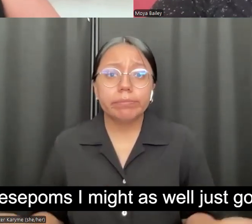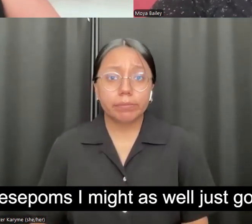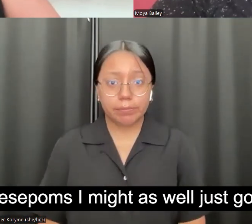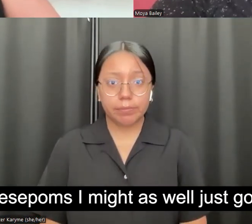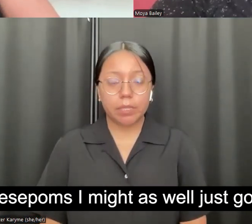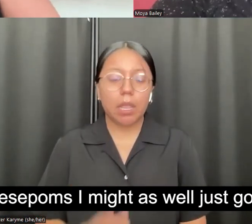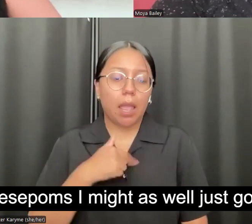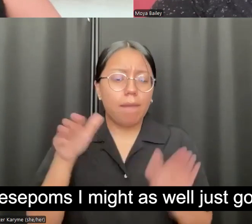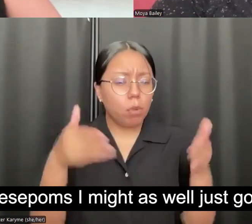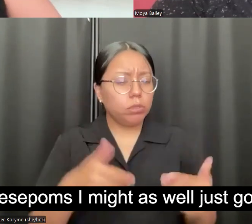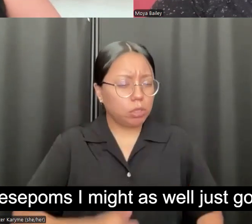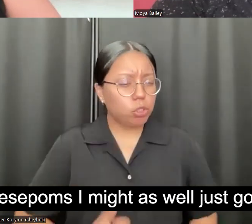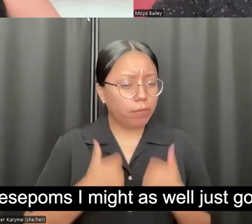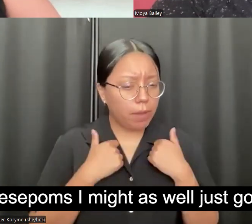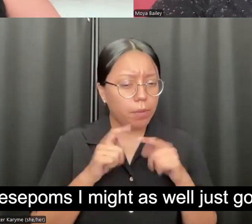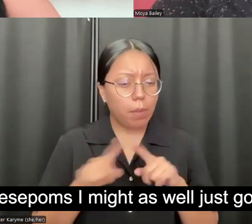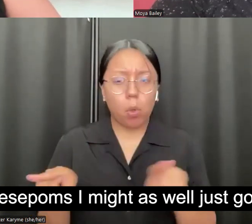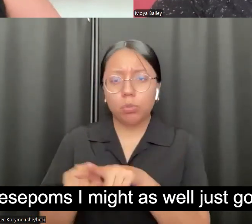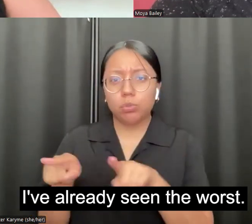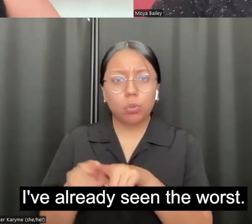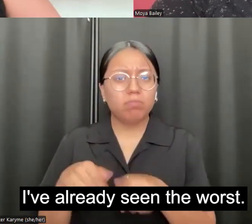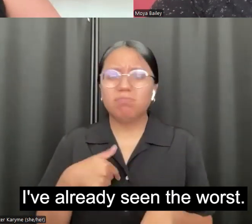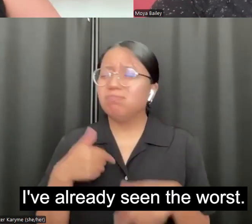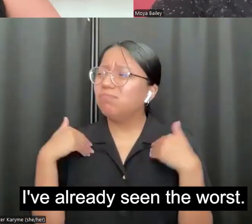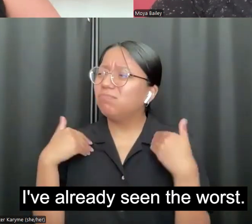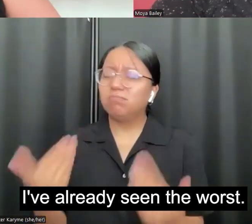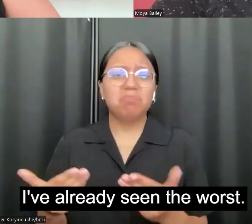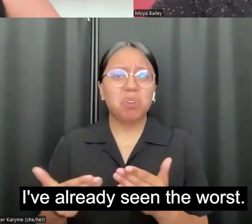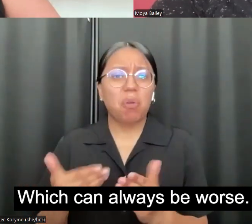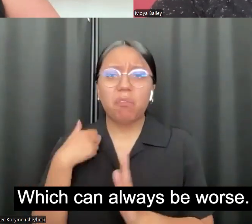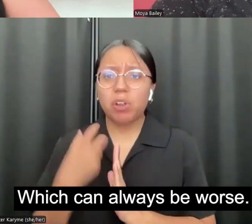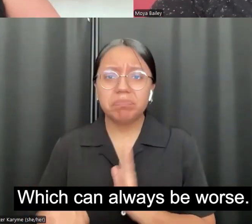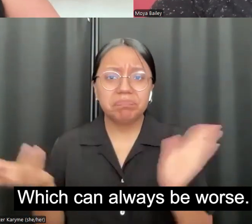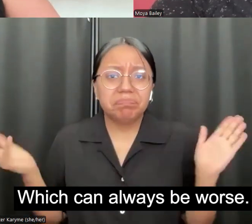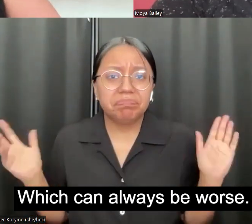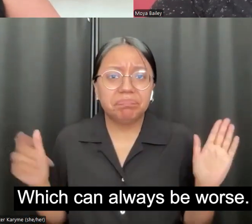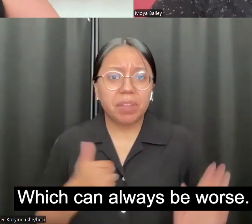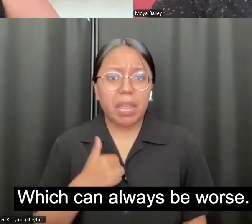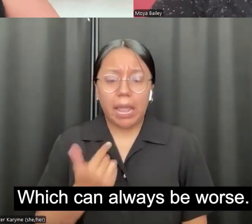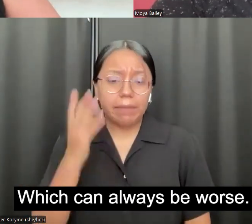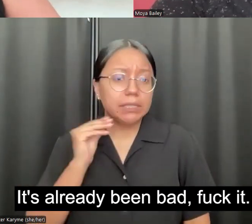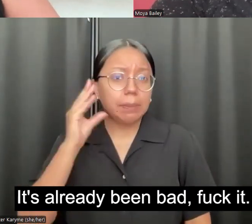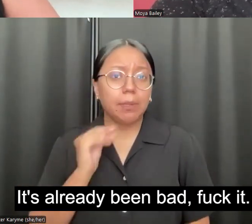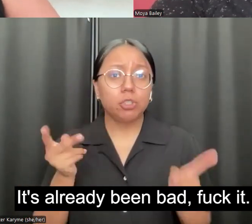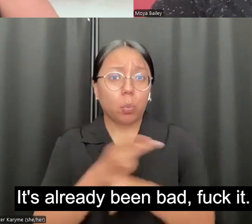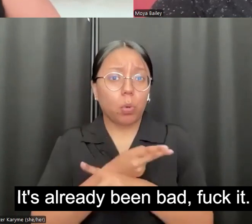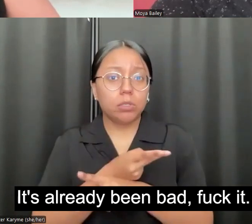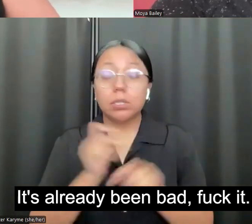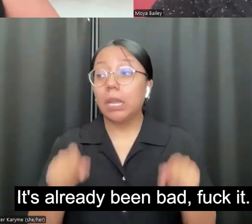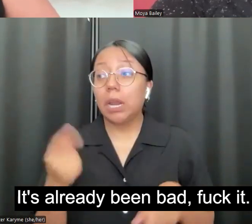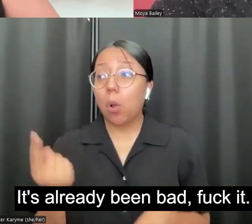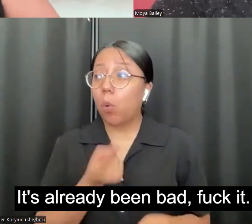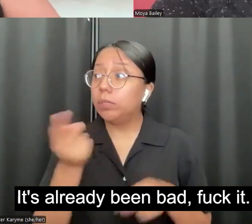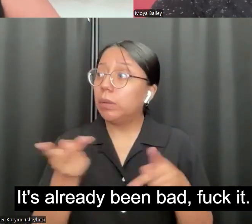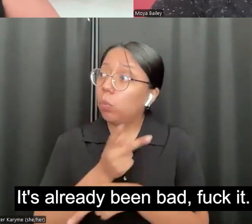but I also was just like, yeah, like I might as well just go for it. I've already kind of seen the worst. which can always be worse. But like I was just like, it's already